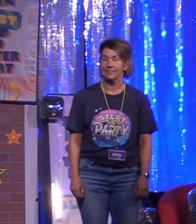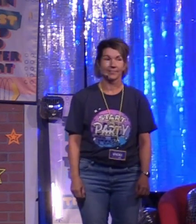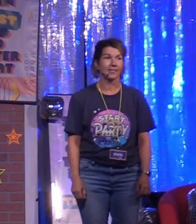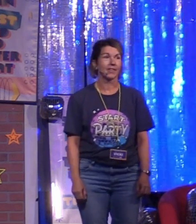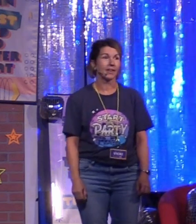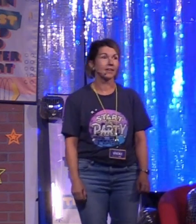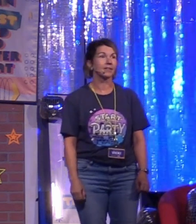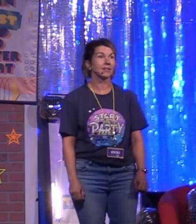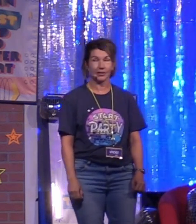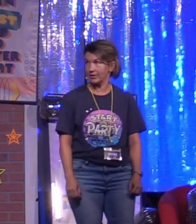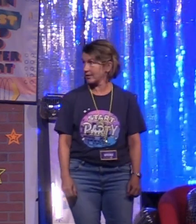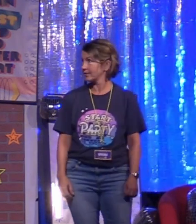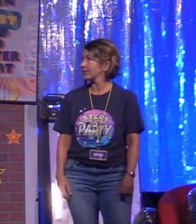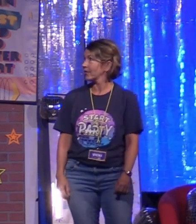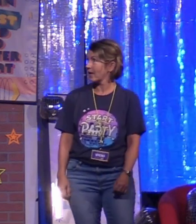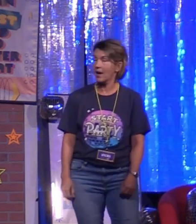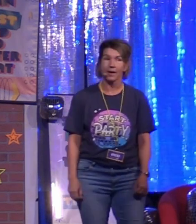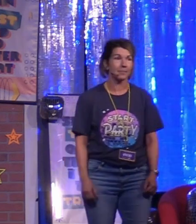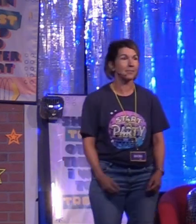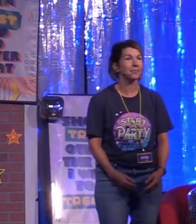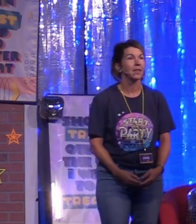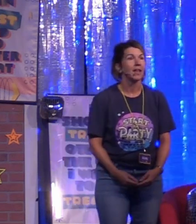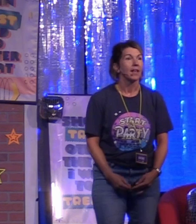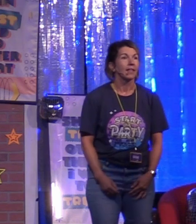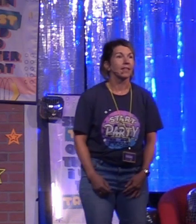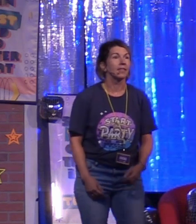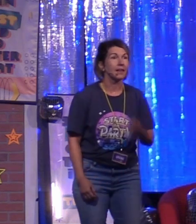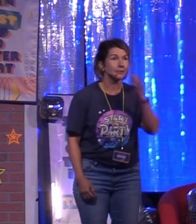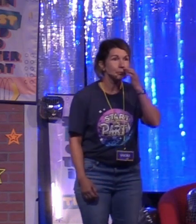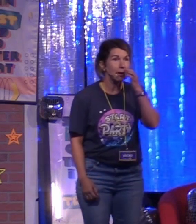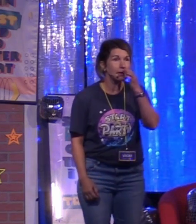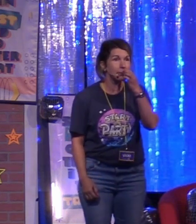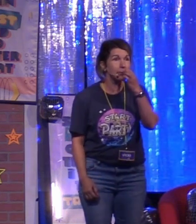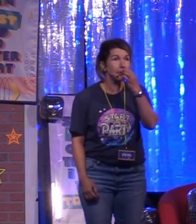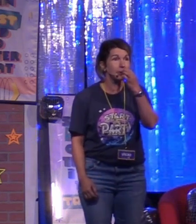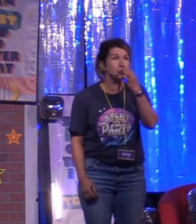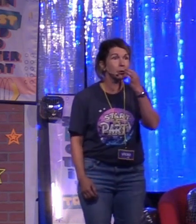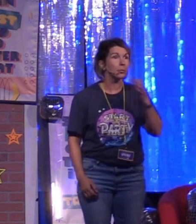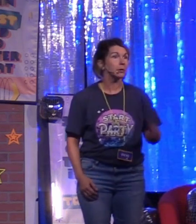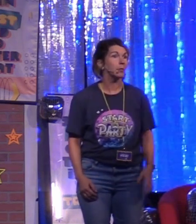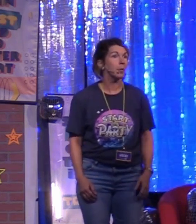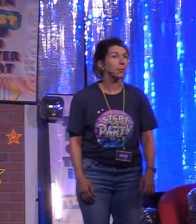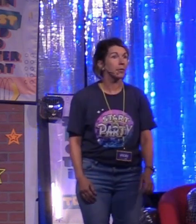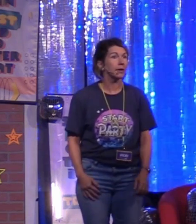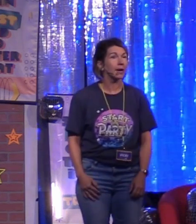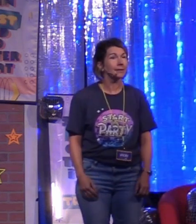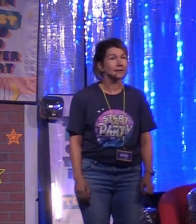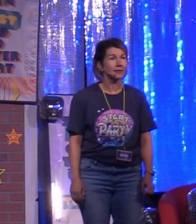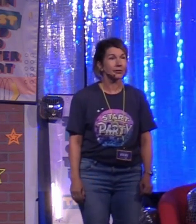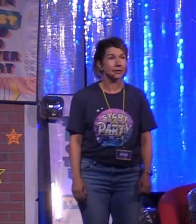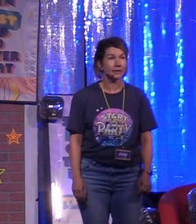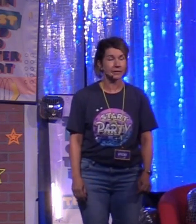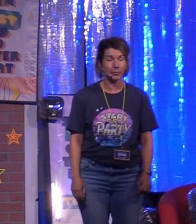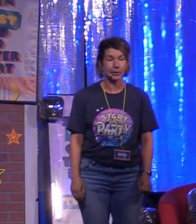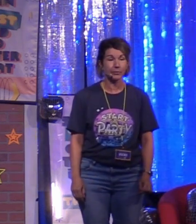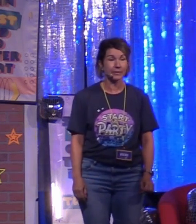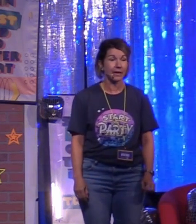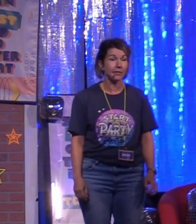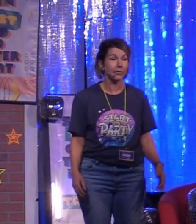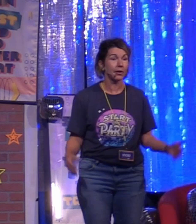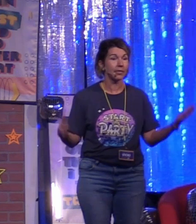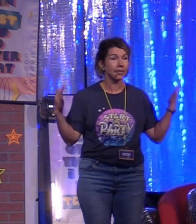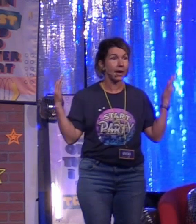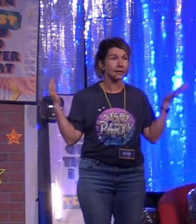control. Thank goodness for that. That's right. You can find joy when you remember that God sent Jesus to be